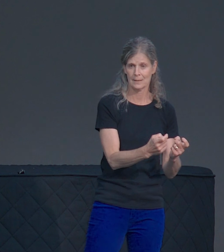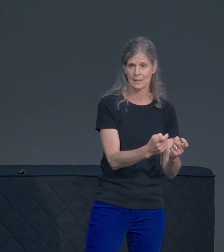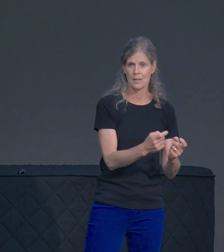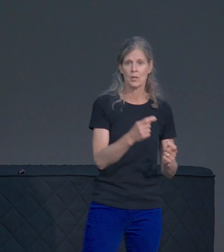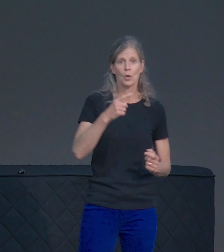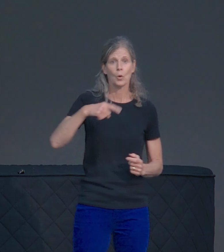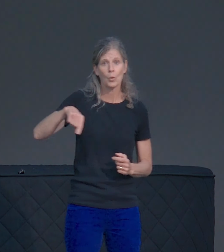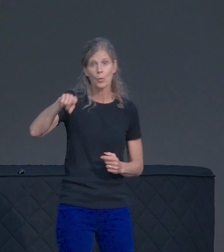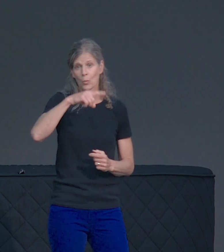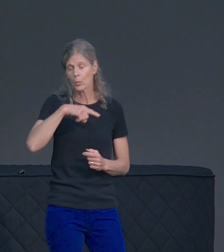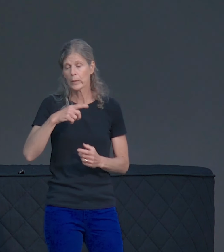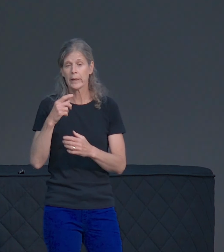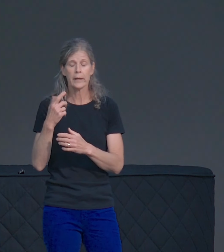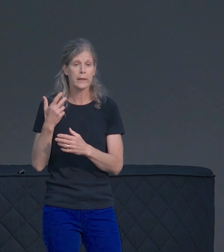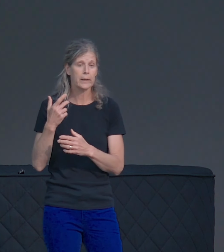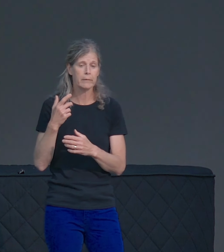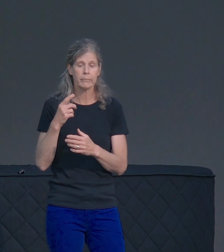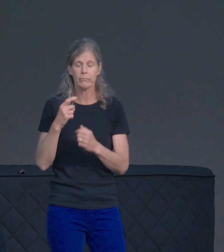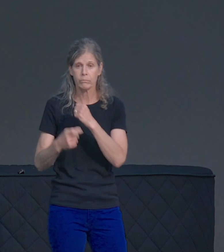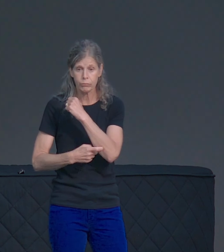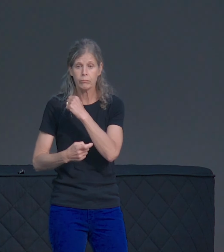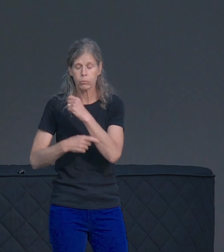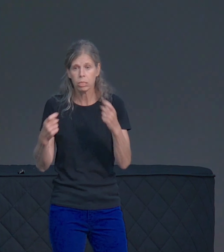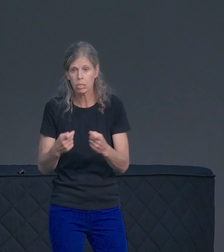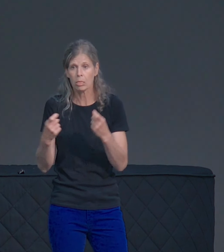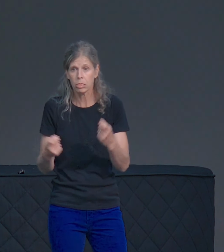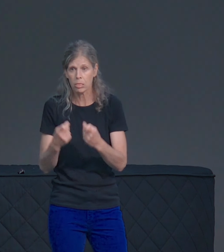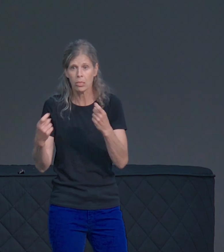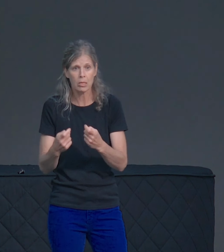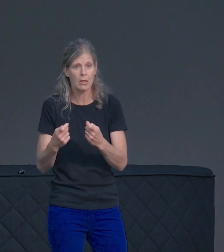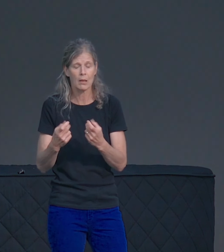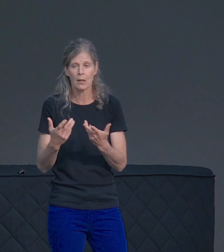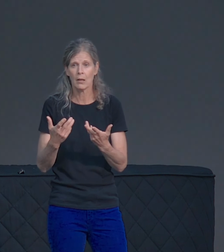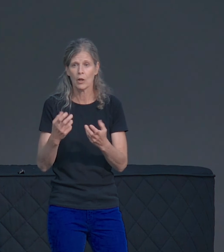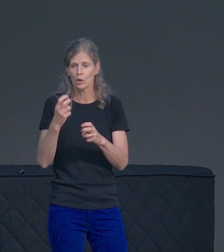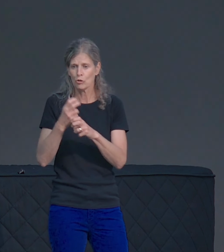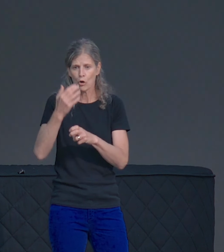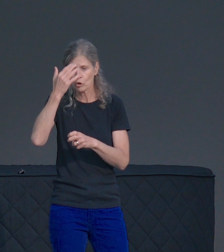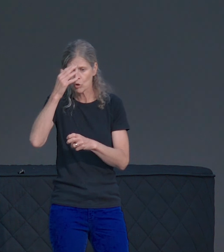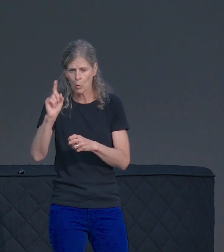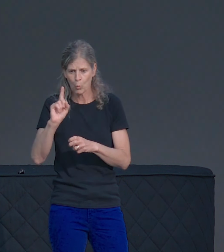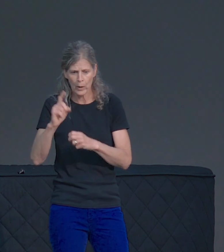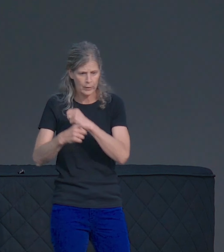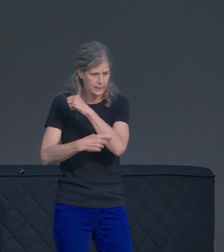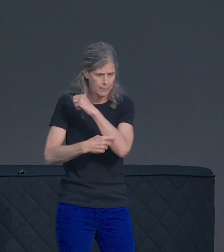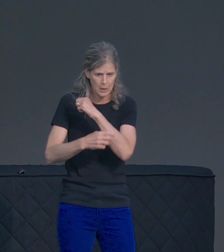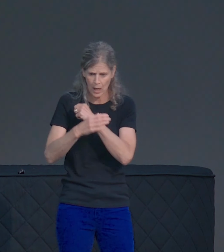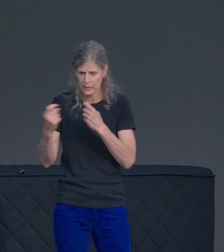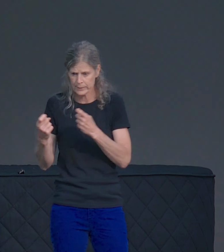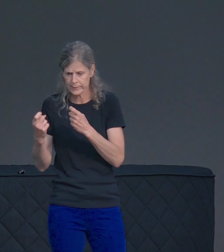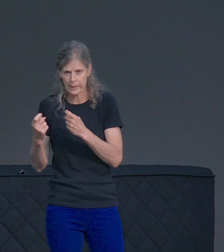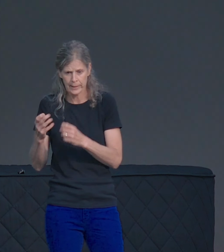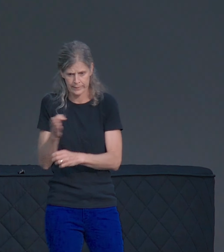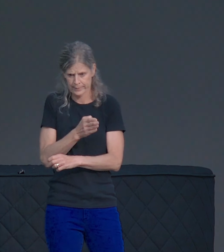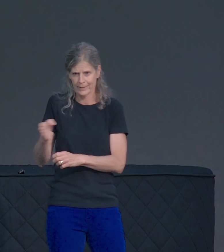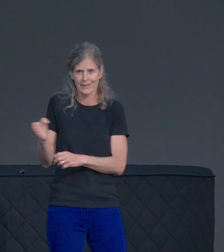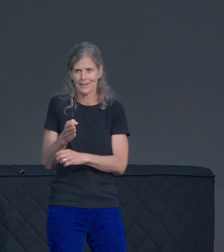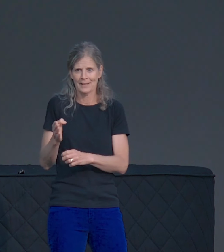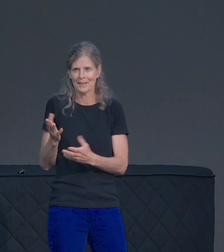We fall for temptation so often that it becomes really hard to distinguish between temptation and sin